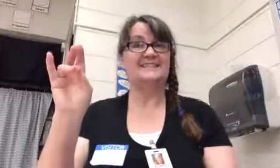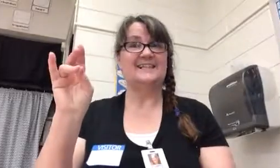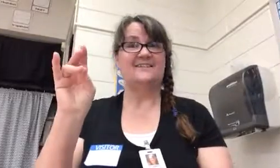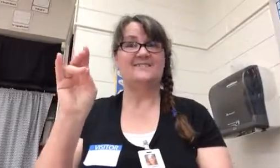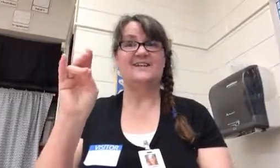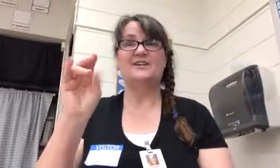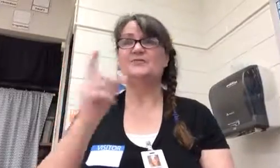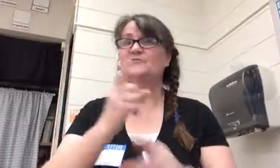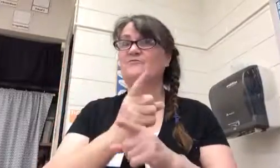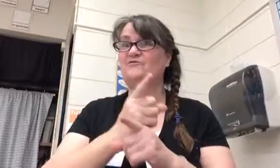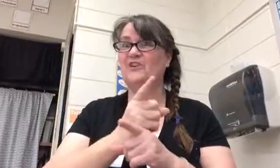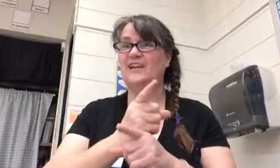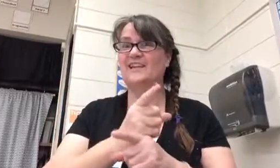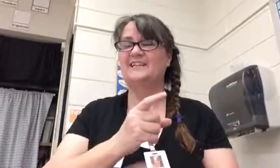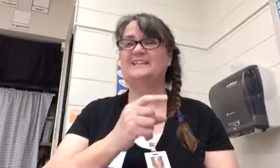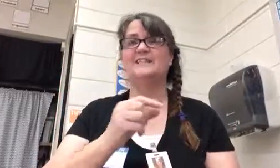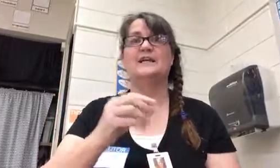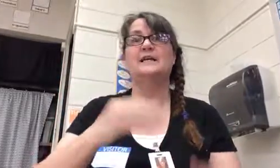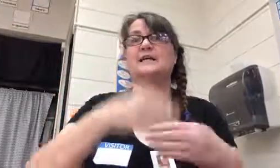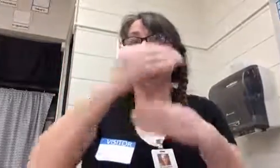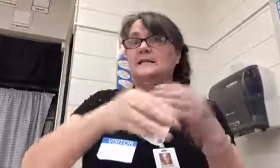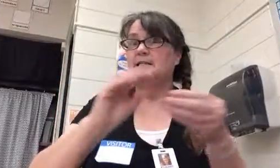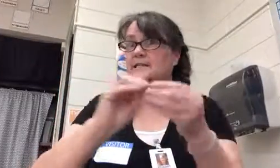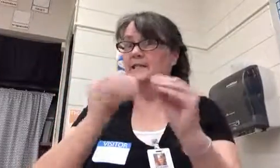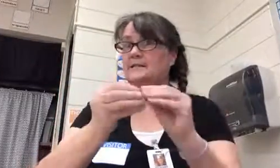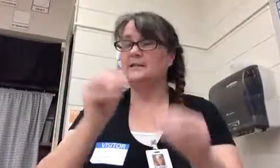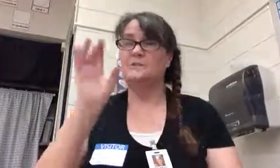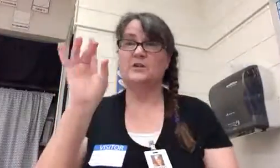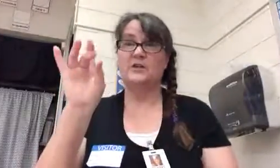it. 88. This number.